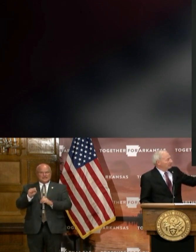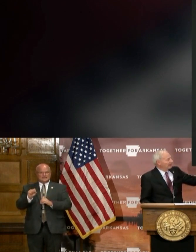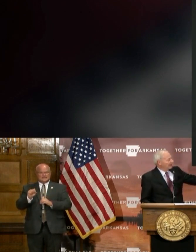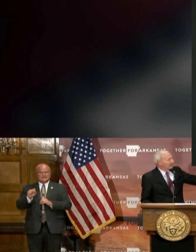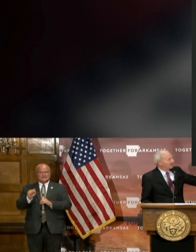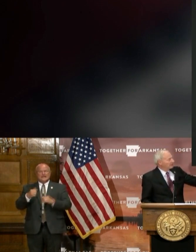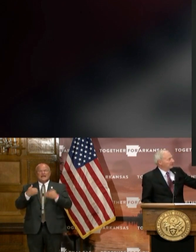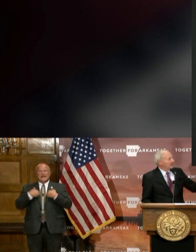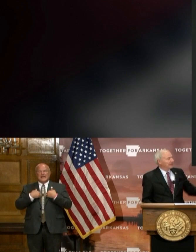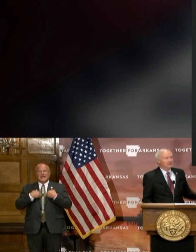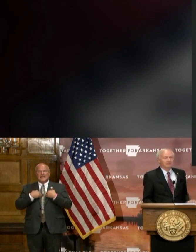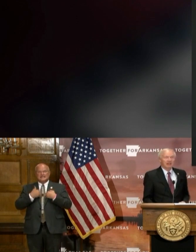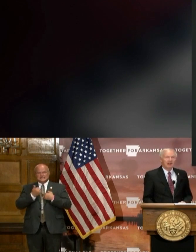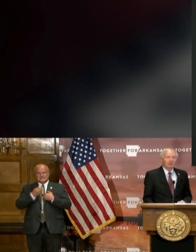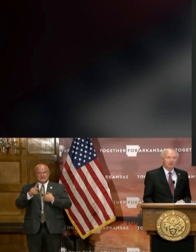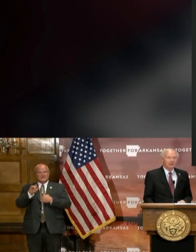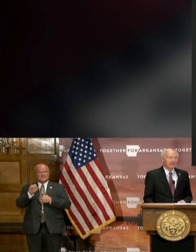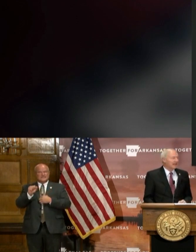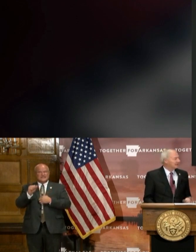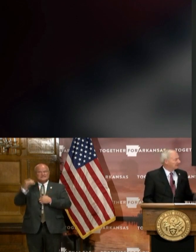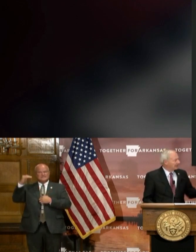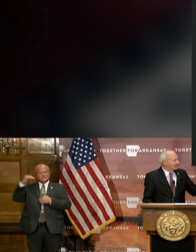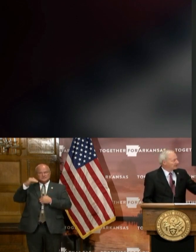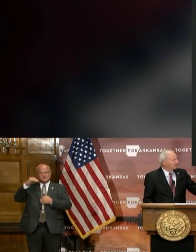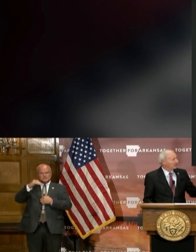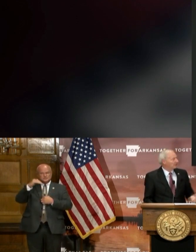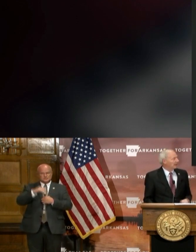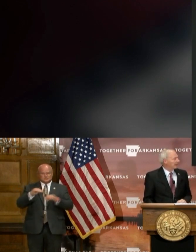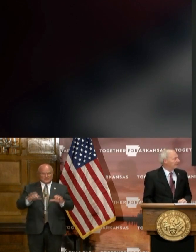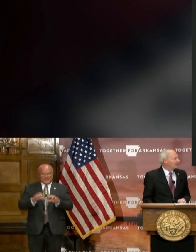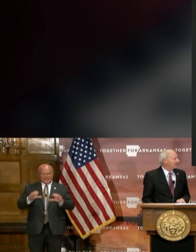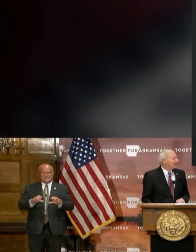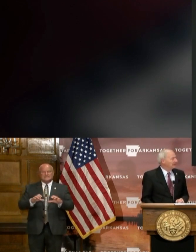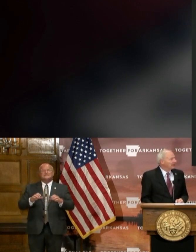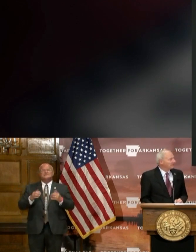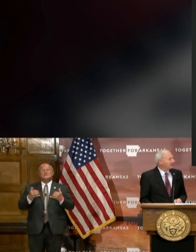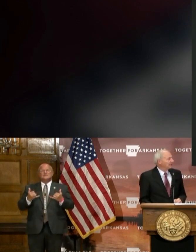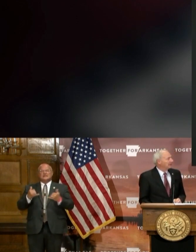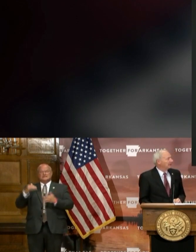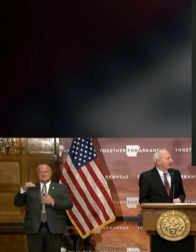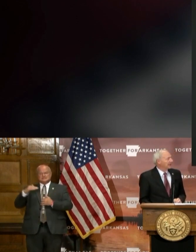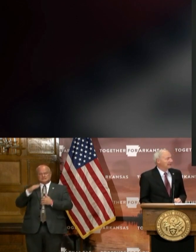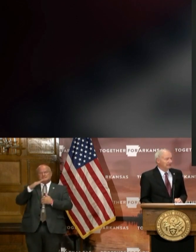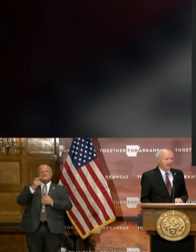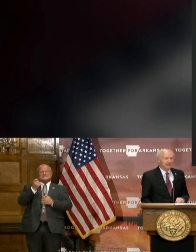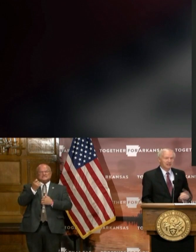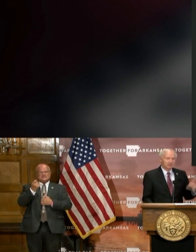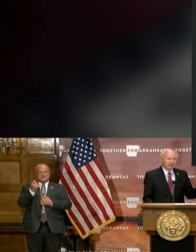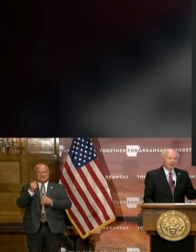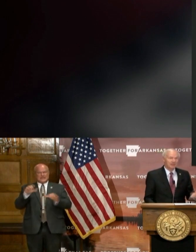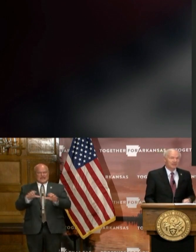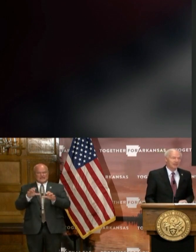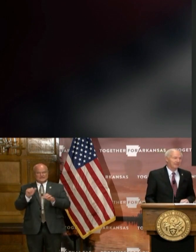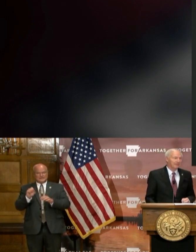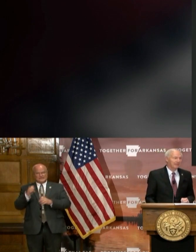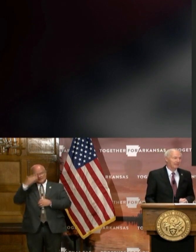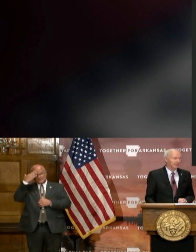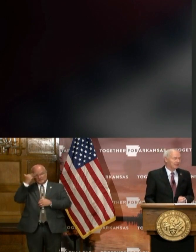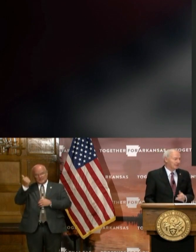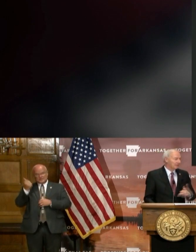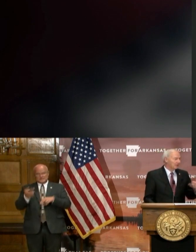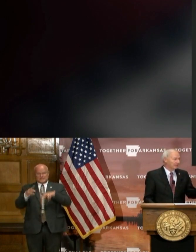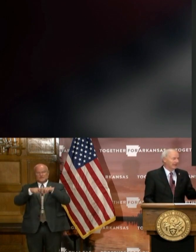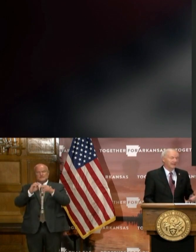whereas we've had a number of days of downward trend in active cases, we do have an uptick here in active cases because of